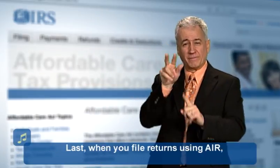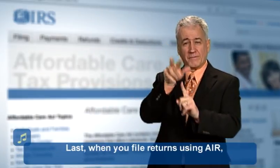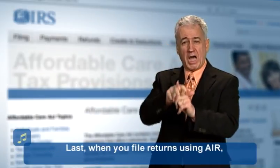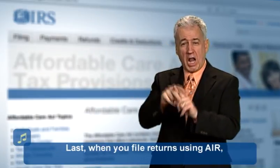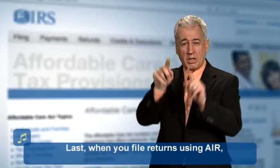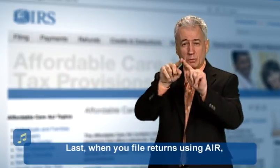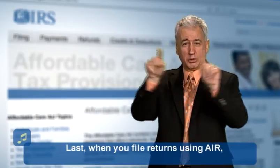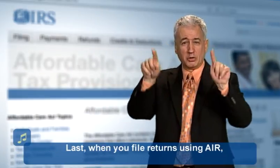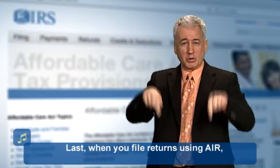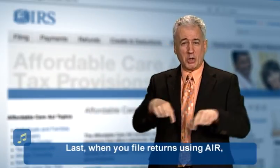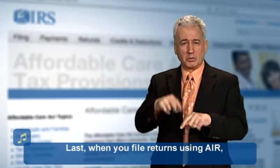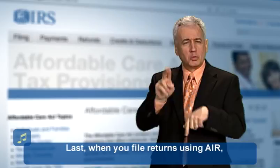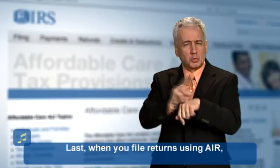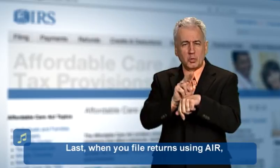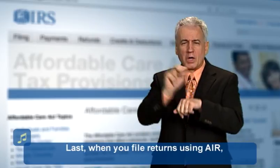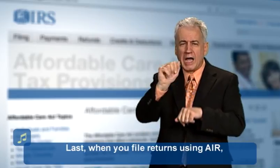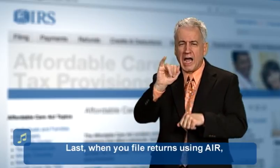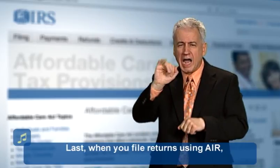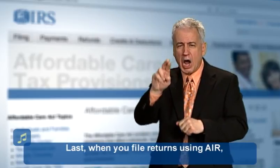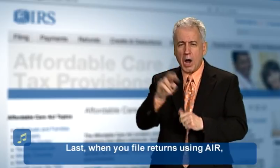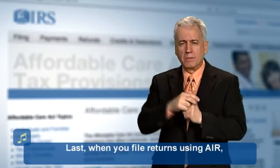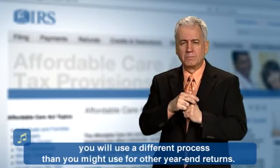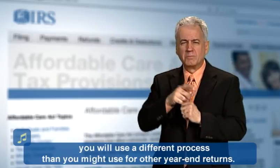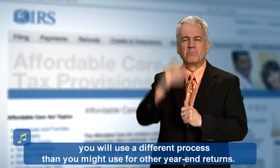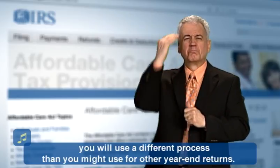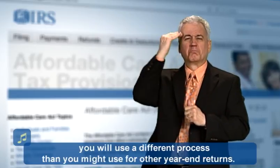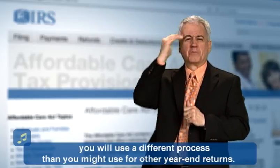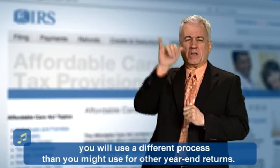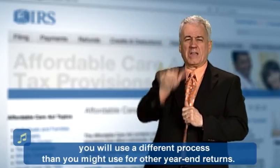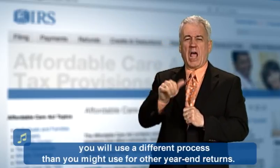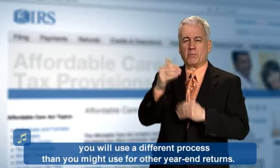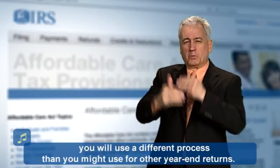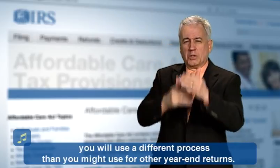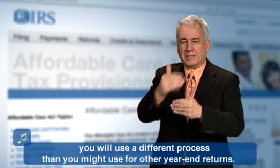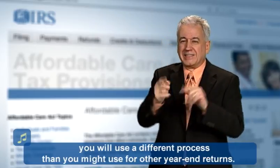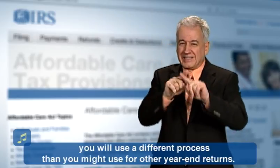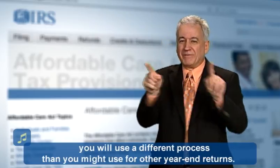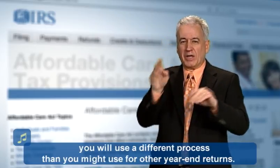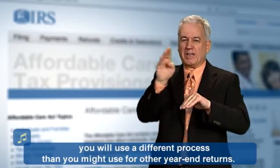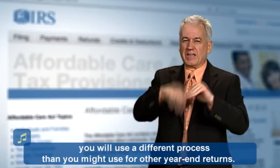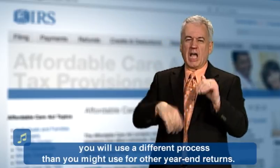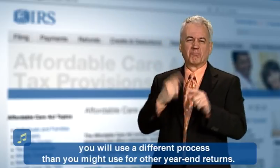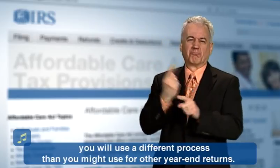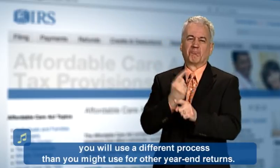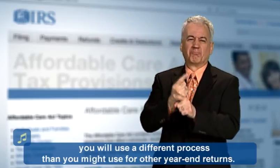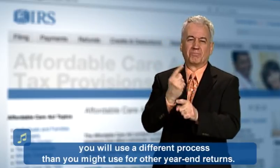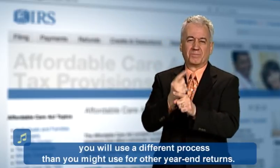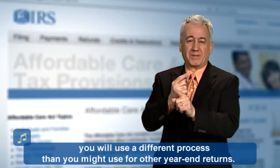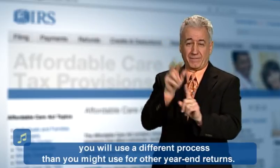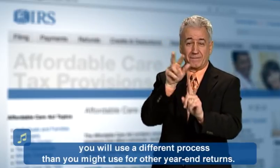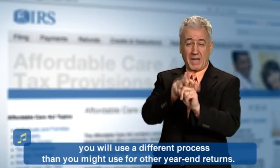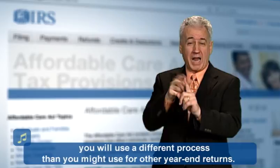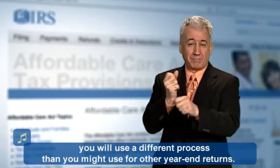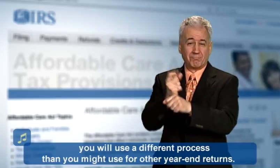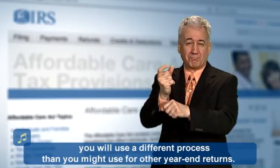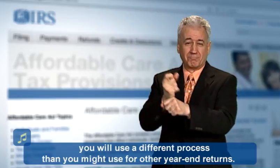Last, when you file returns using AIR, you will use a different process than you might use for other year-end returns.